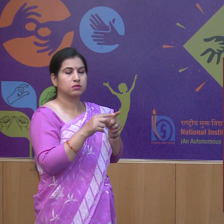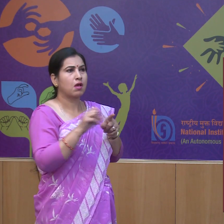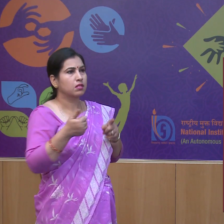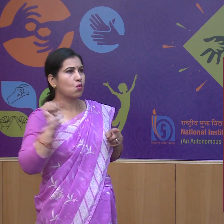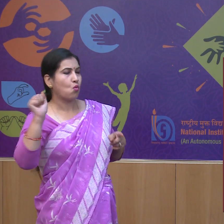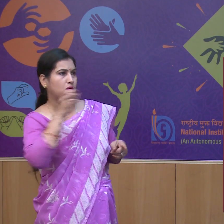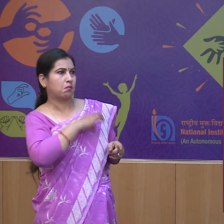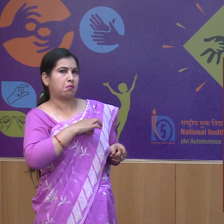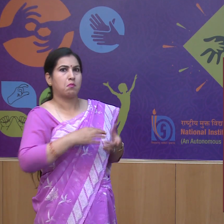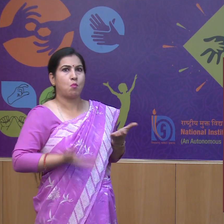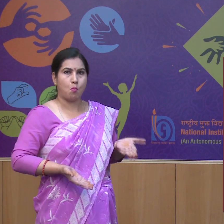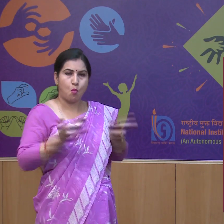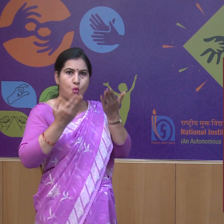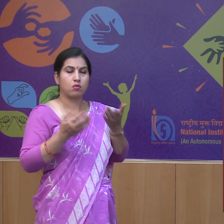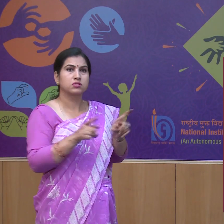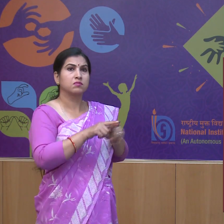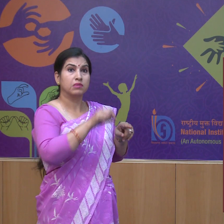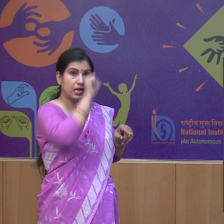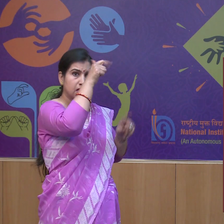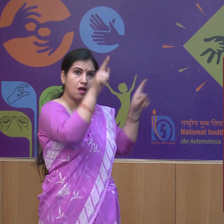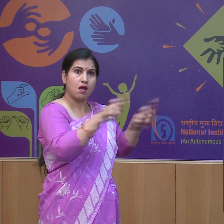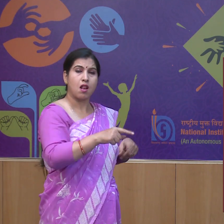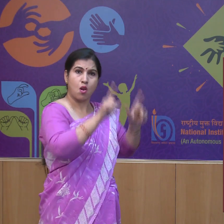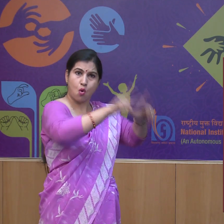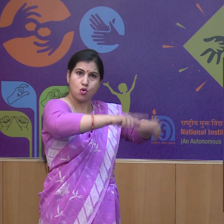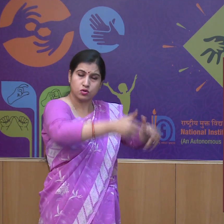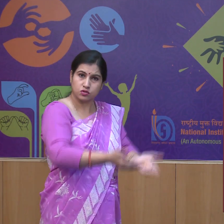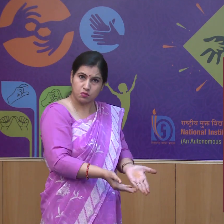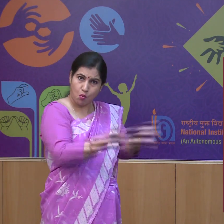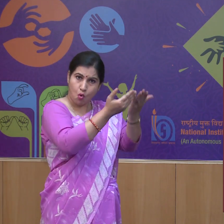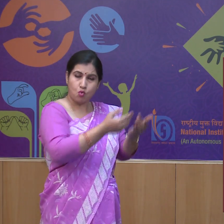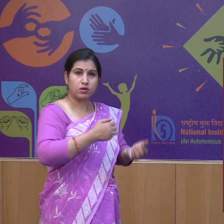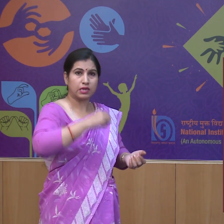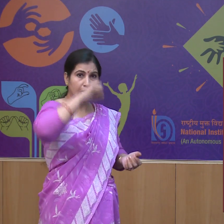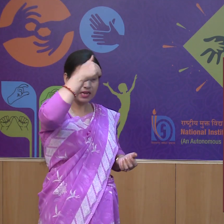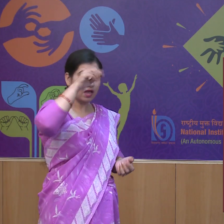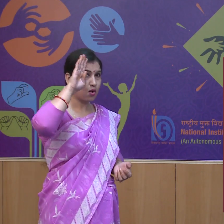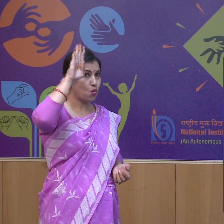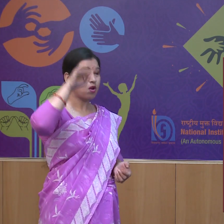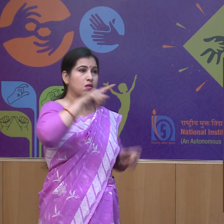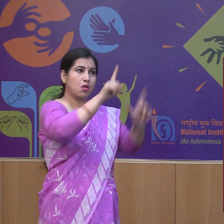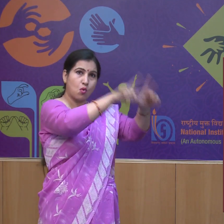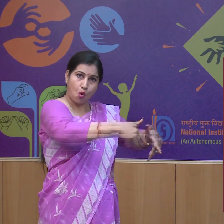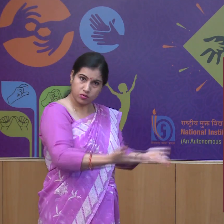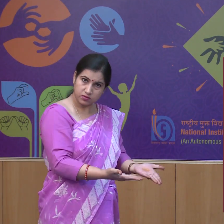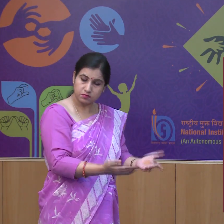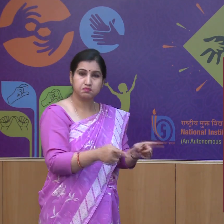not only harmed the Indian rulers, but